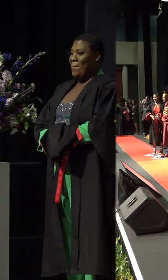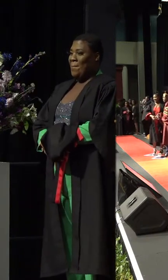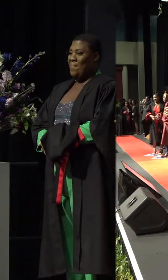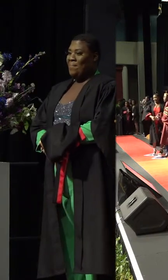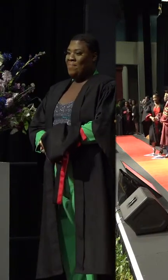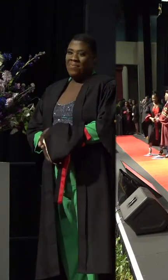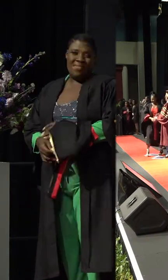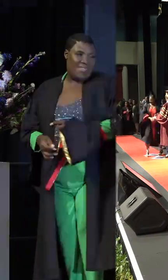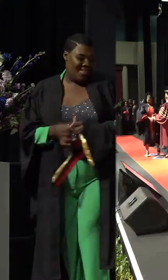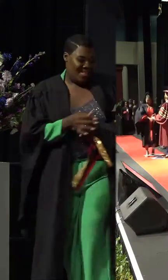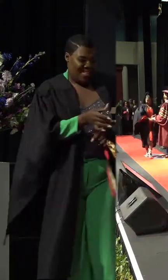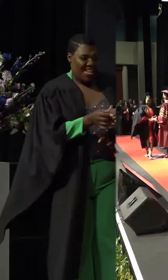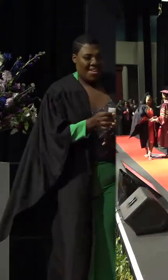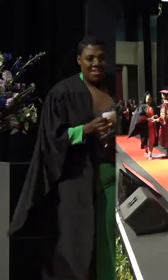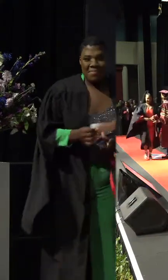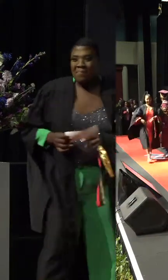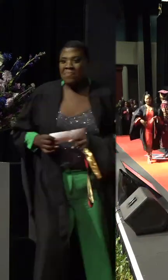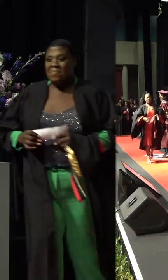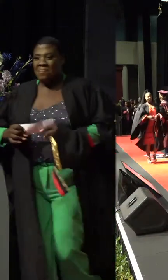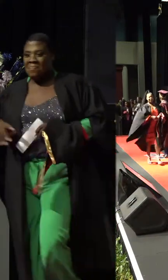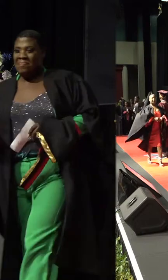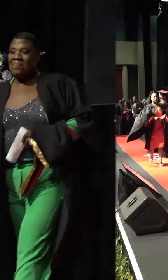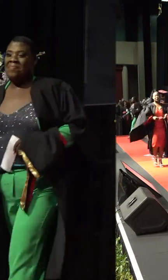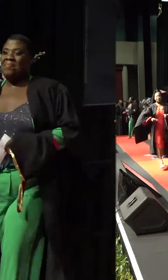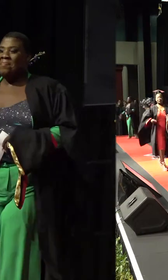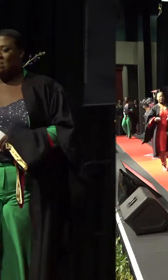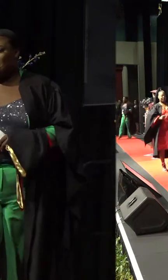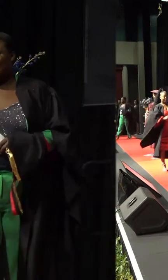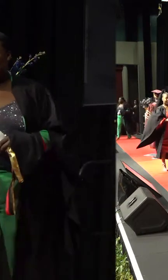Sipho Mtambo.